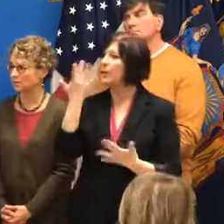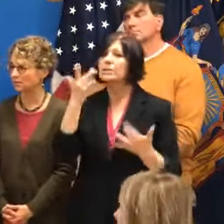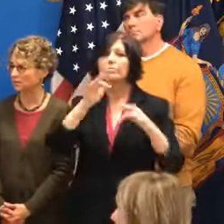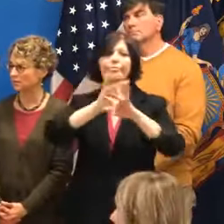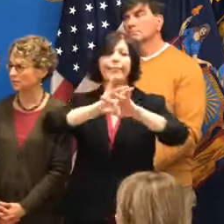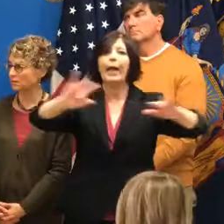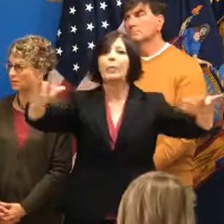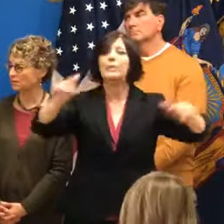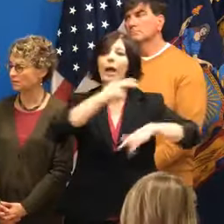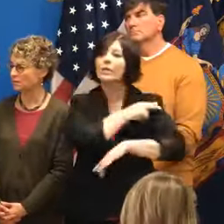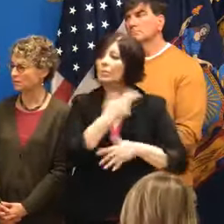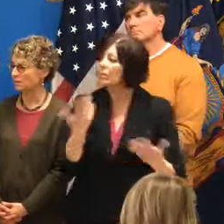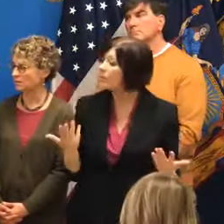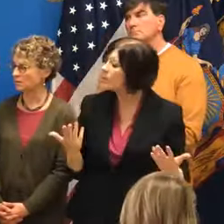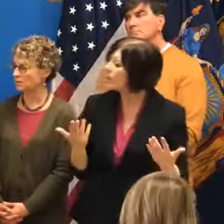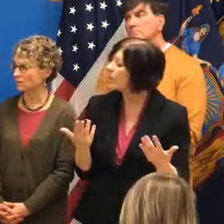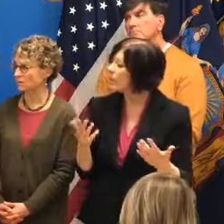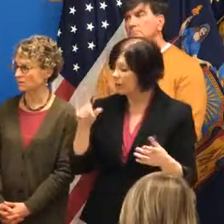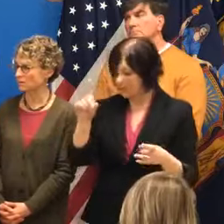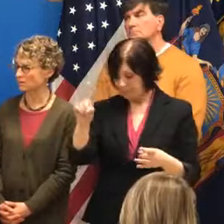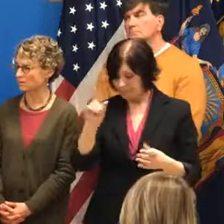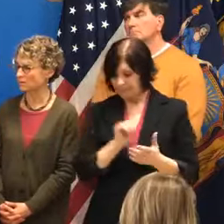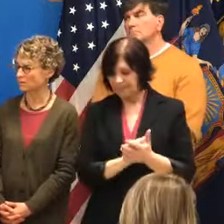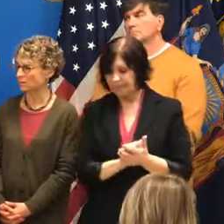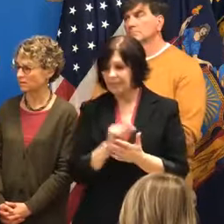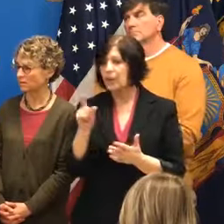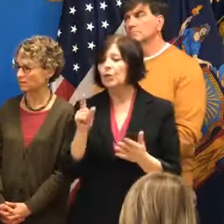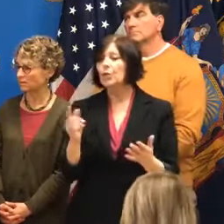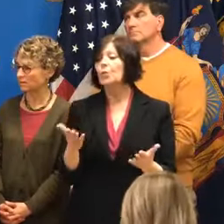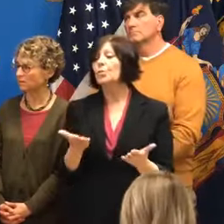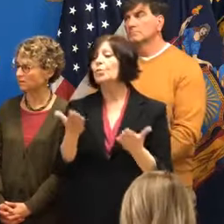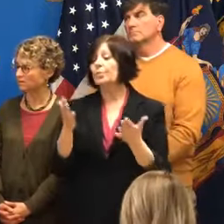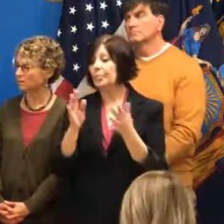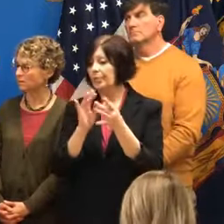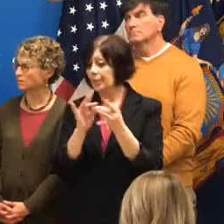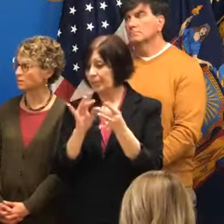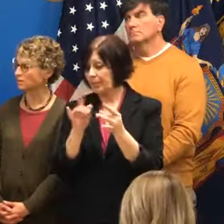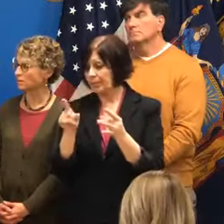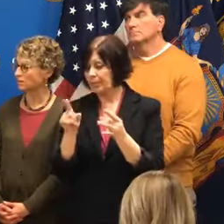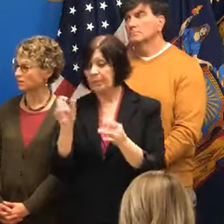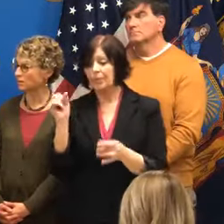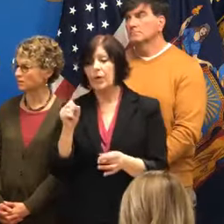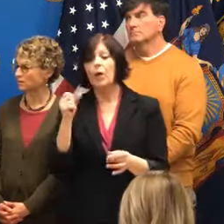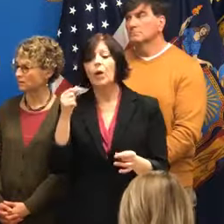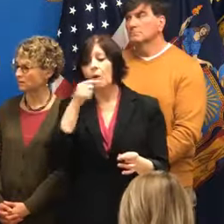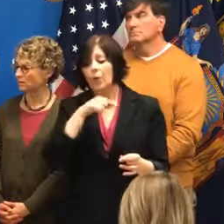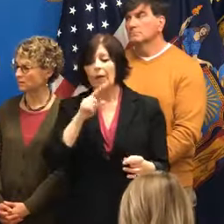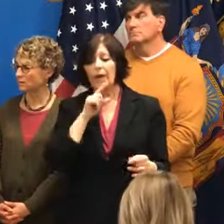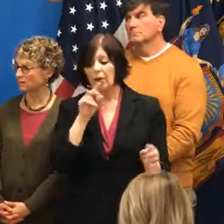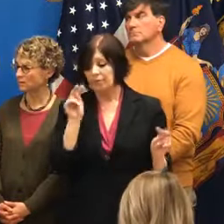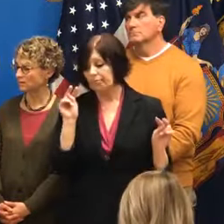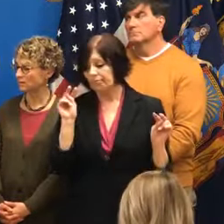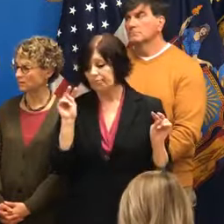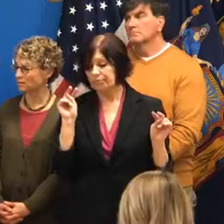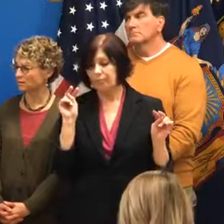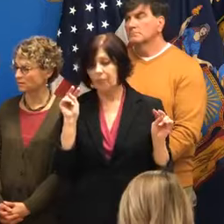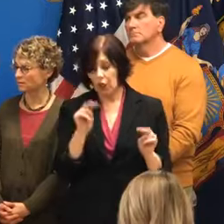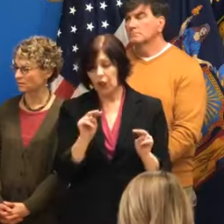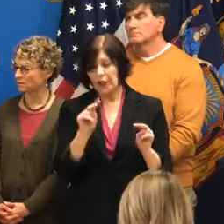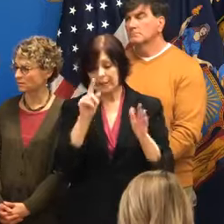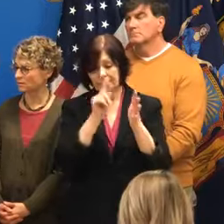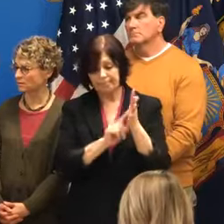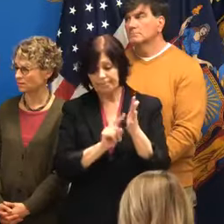sitting there? well, you bring up that point. We're actually looking and examining this